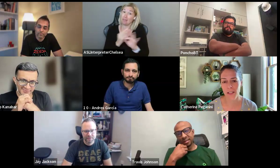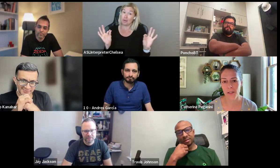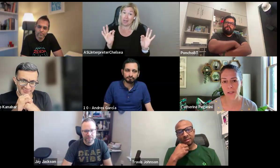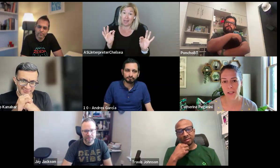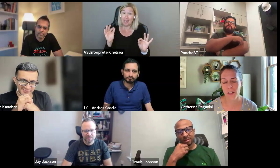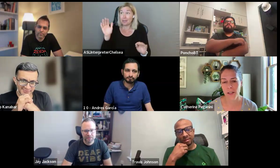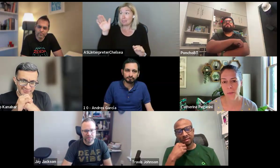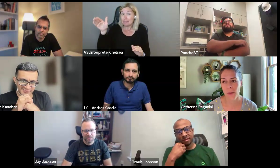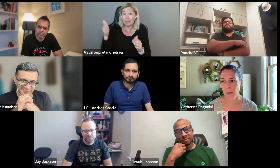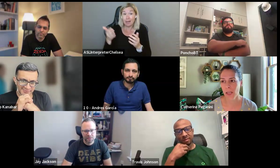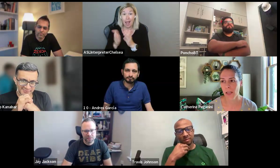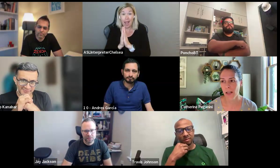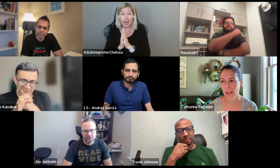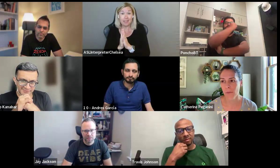and maybe